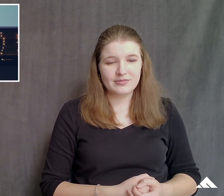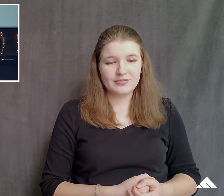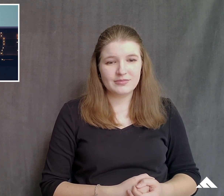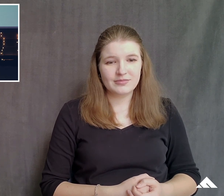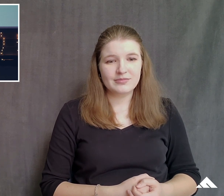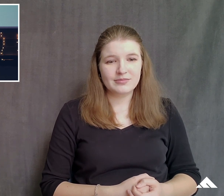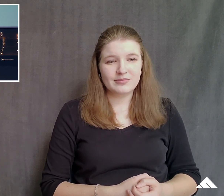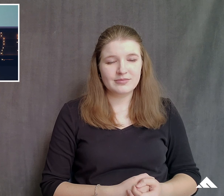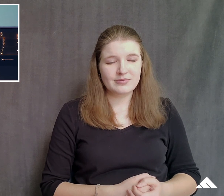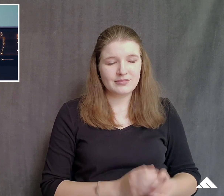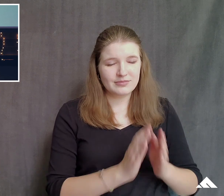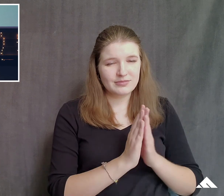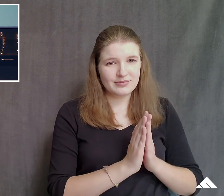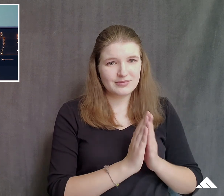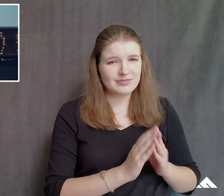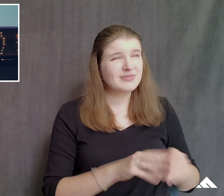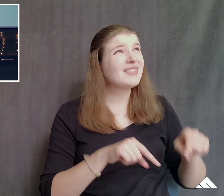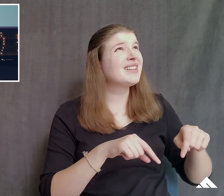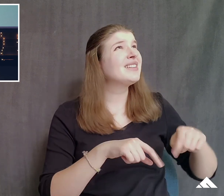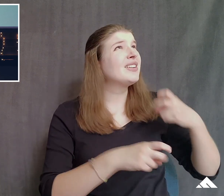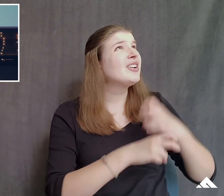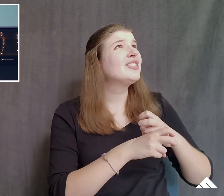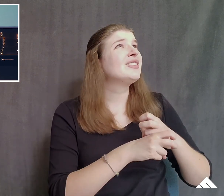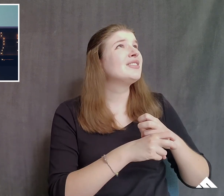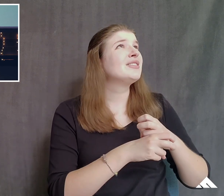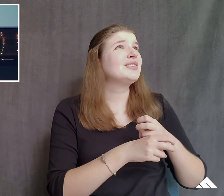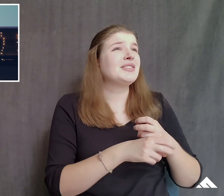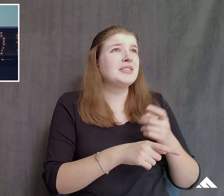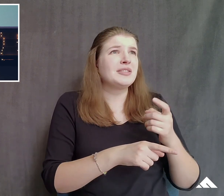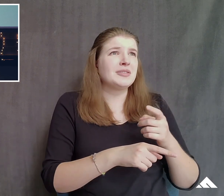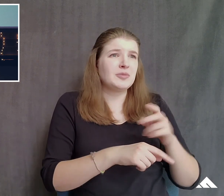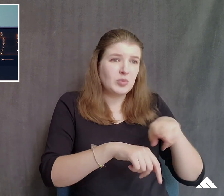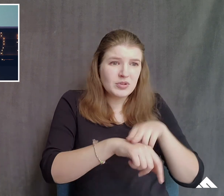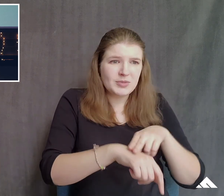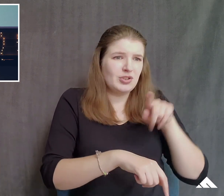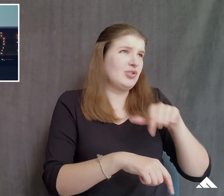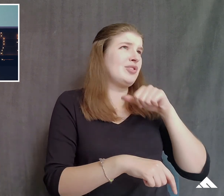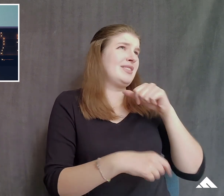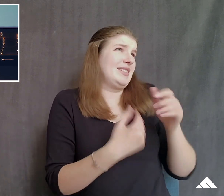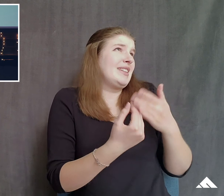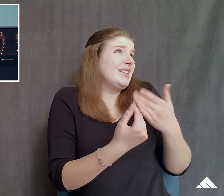This is hard for us, Lord Jesus. It shouldn't be. We get it. It shouldn't be.